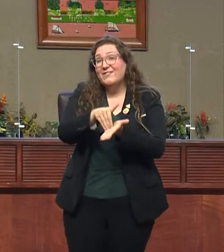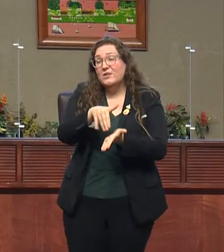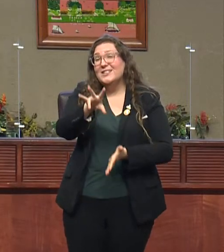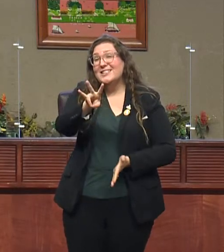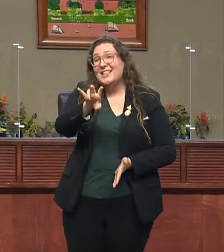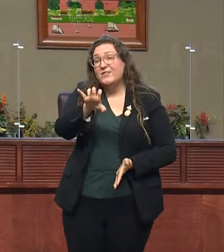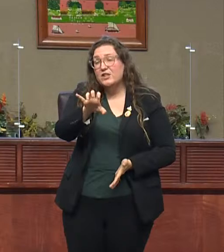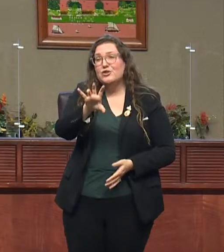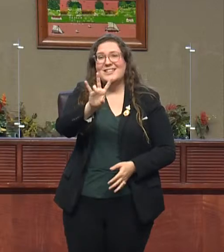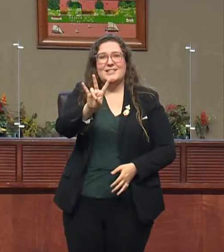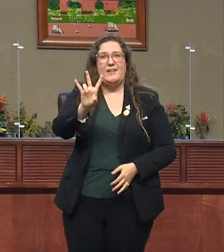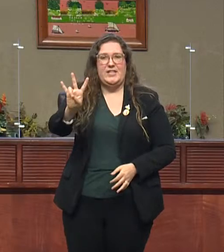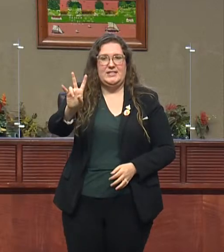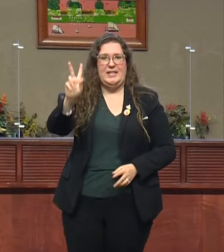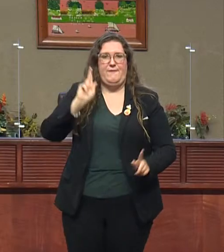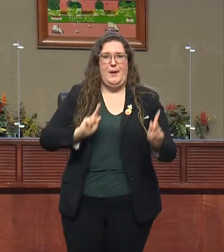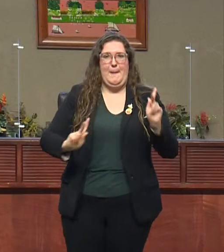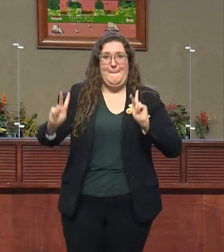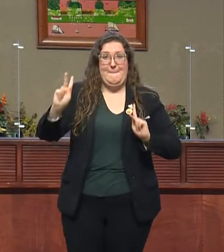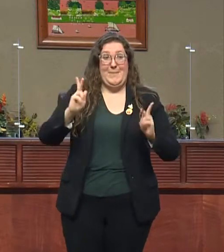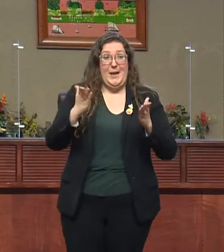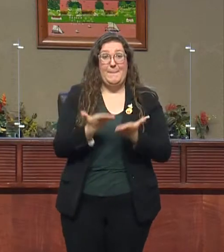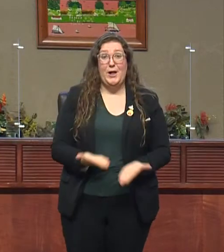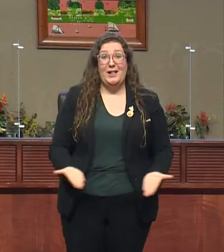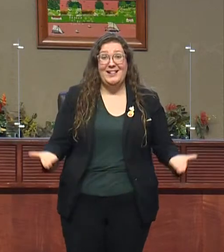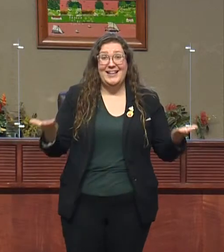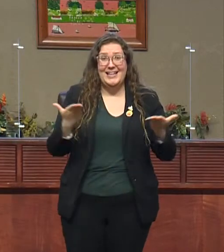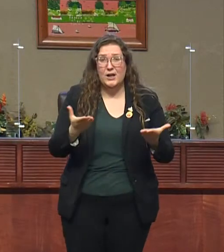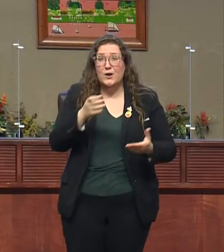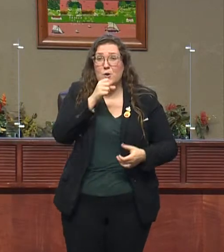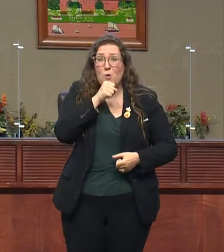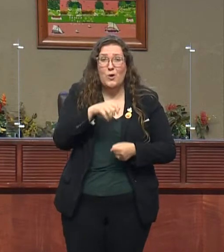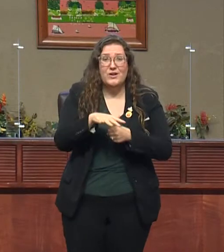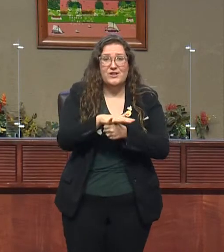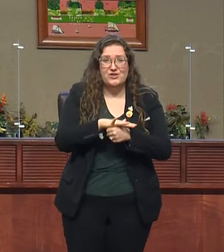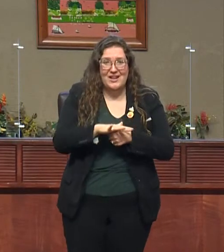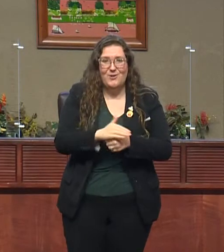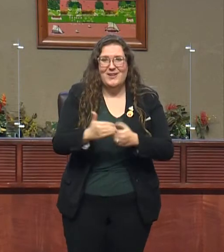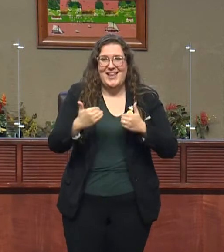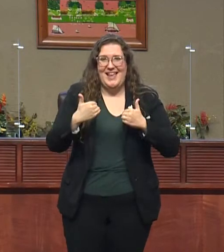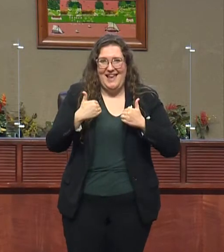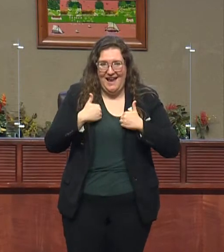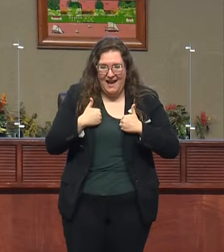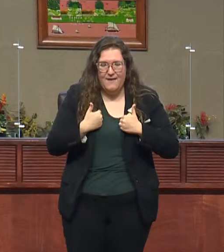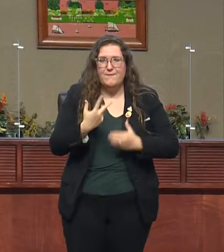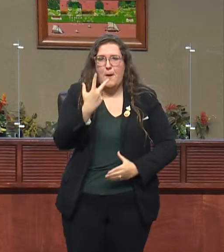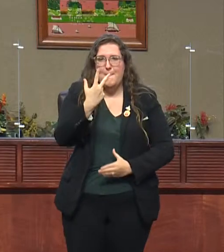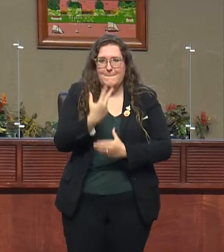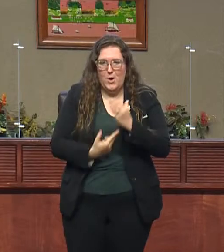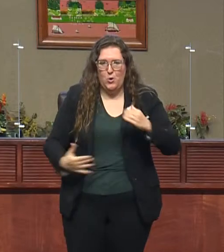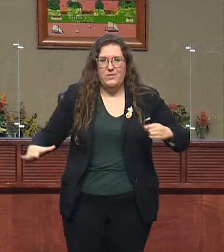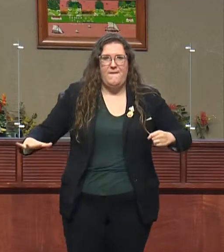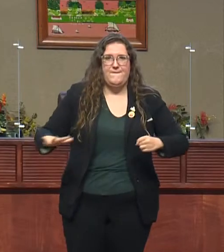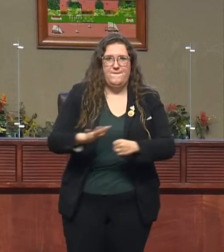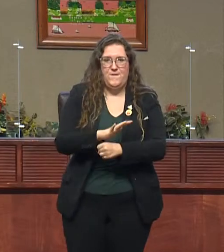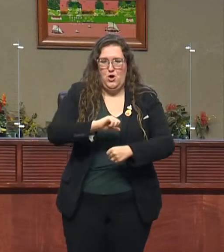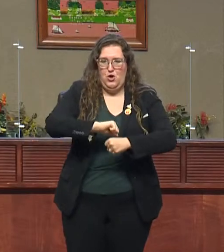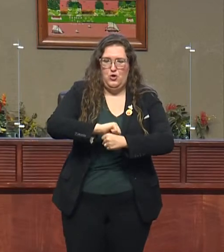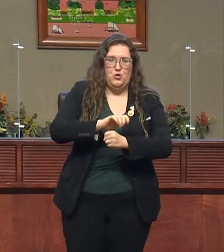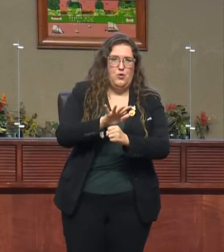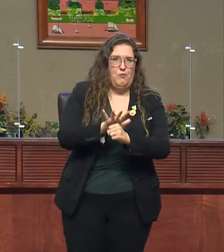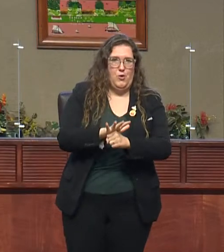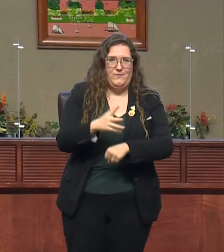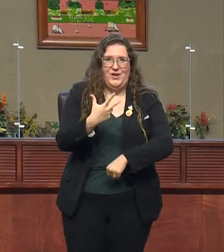125,777 individuals are fully immunized in our county. And that is 8.89% of